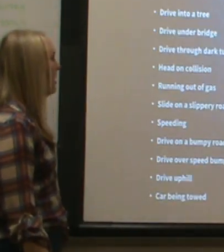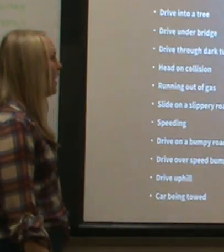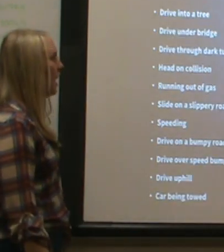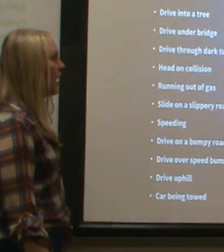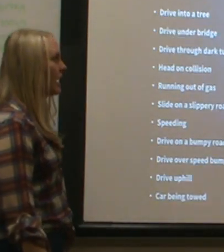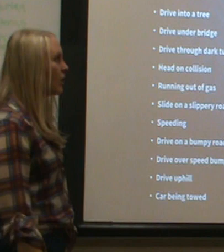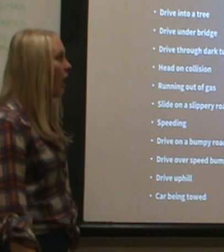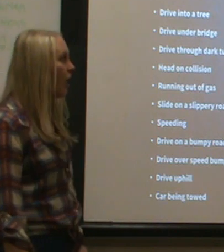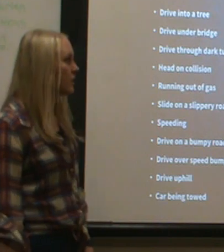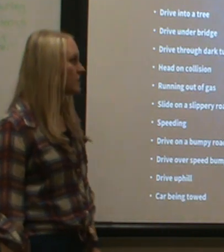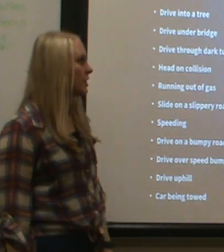all right, cars.